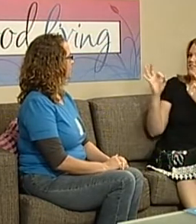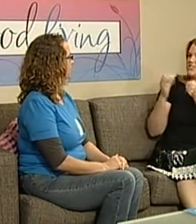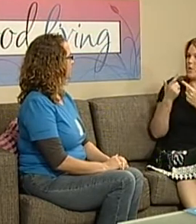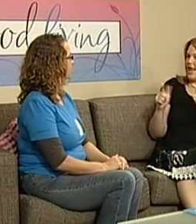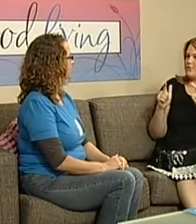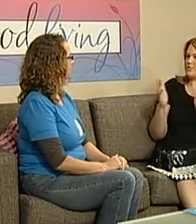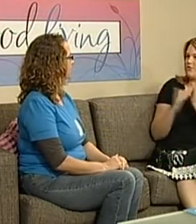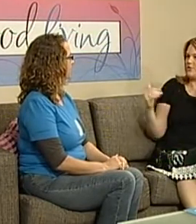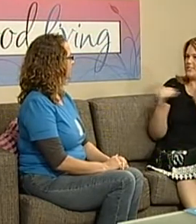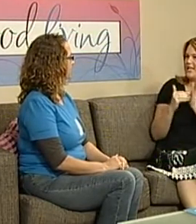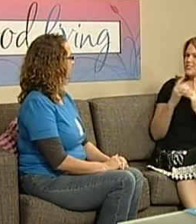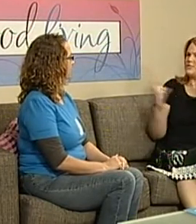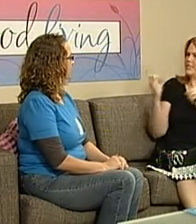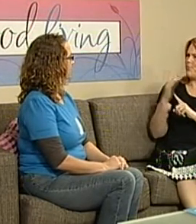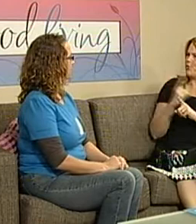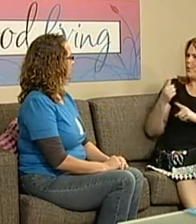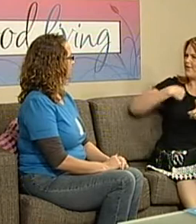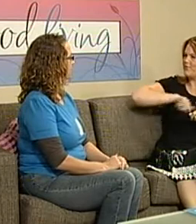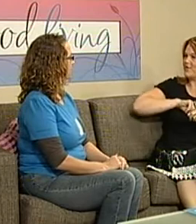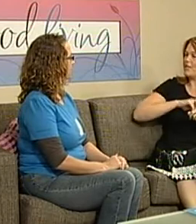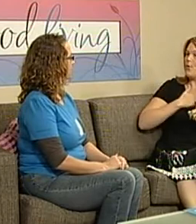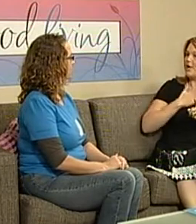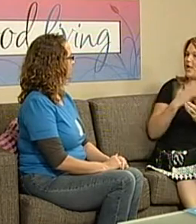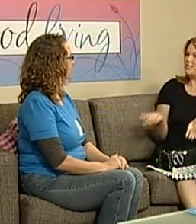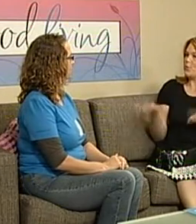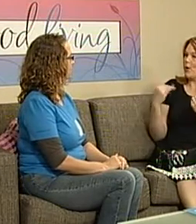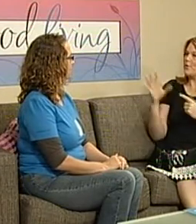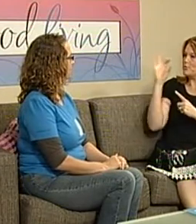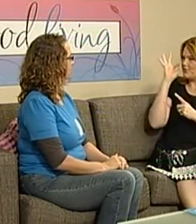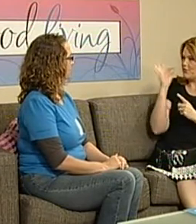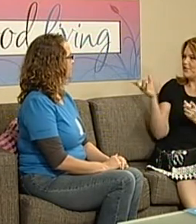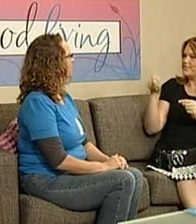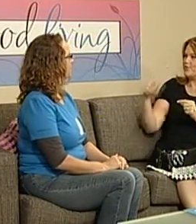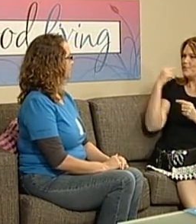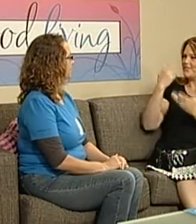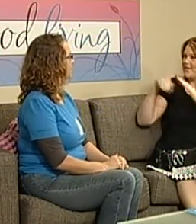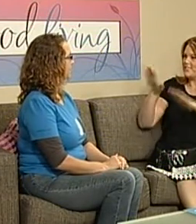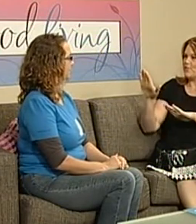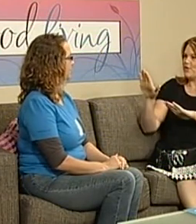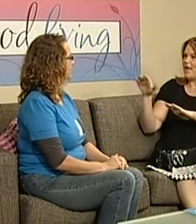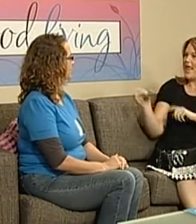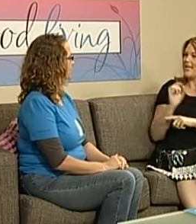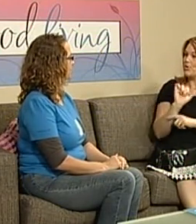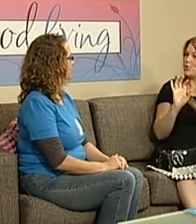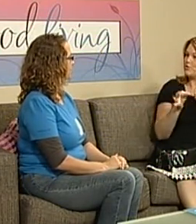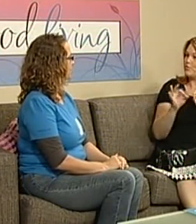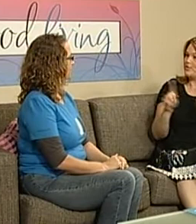a very important week for us. And I would like to welcome Joyce Ferguson from Deaf Aotearoa and her sign language interpreter, Nichola